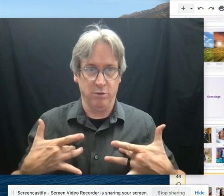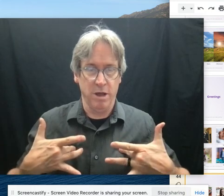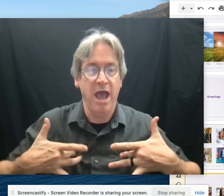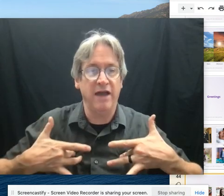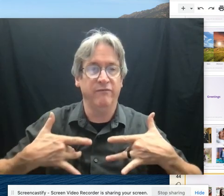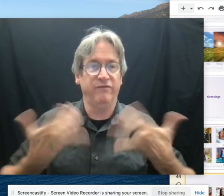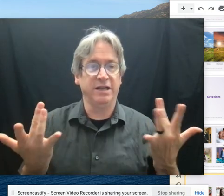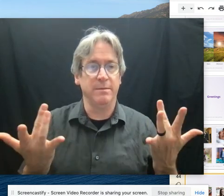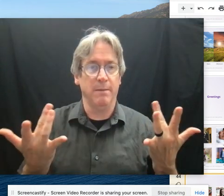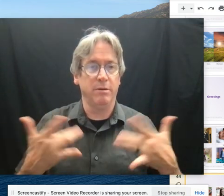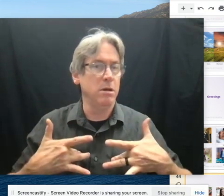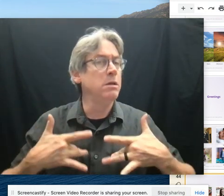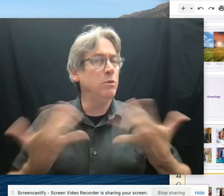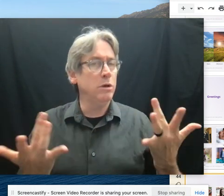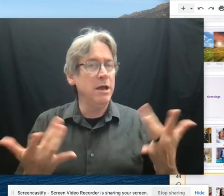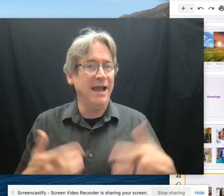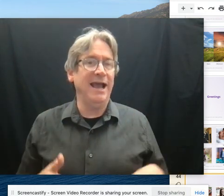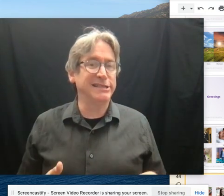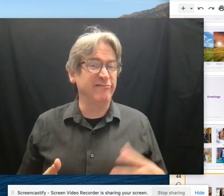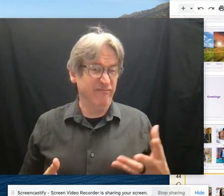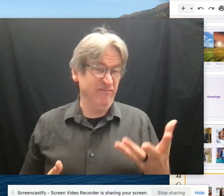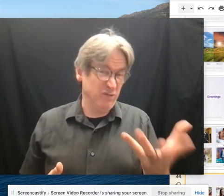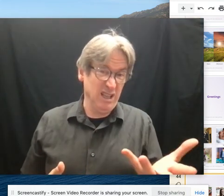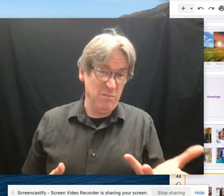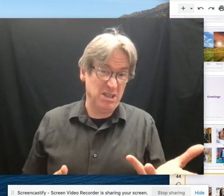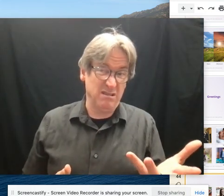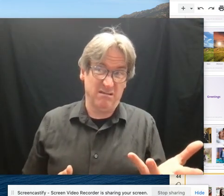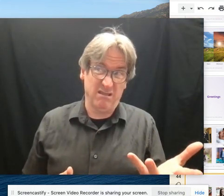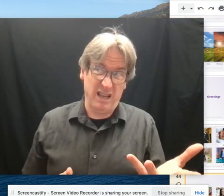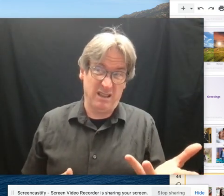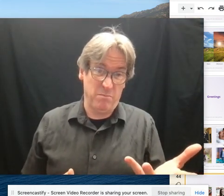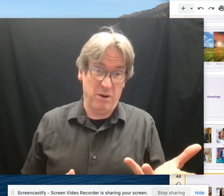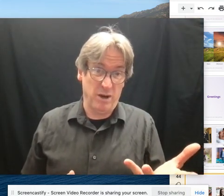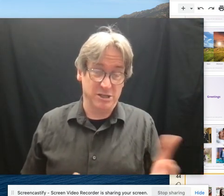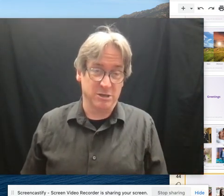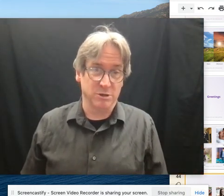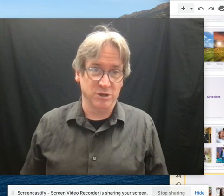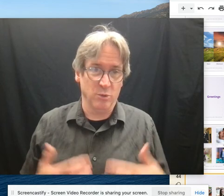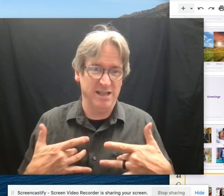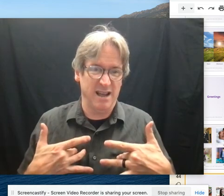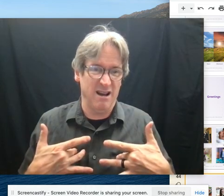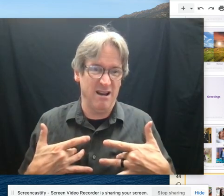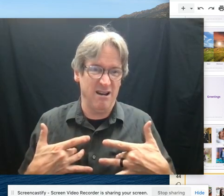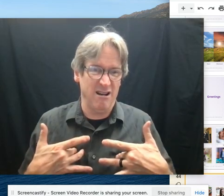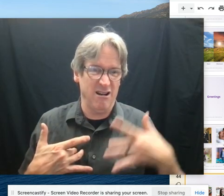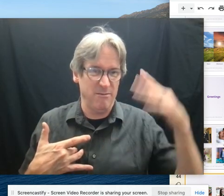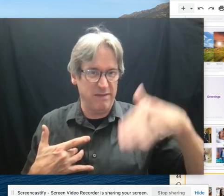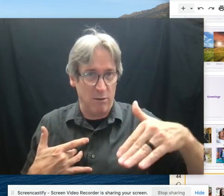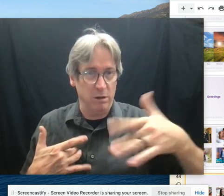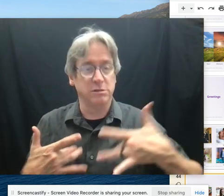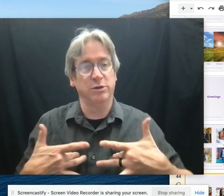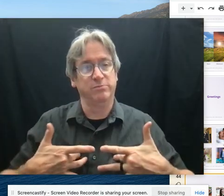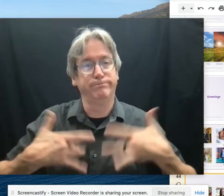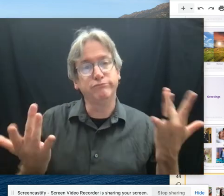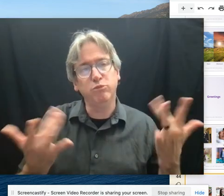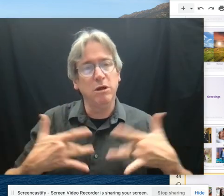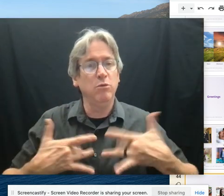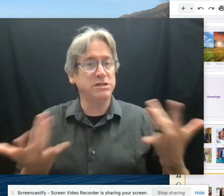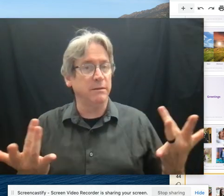here, boom, and flick them up. It's really much like the Budweiser commercial that was up, that one. So